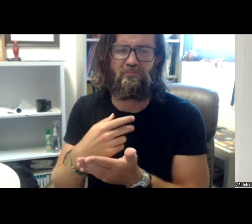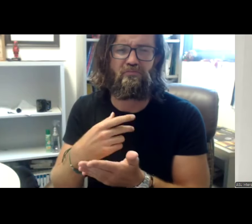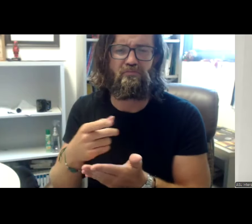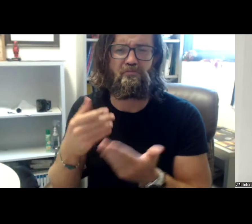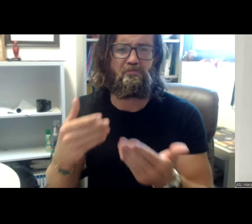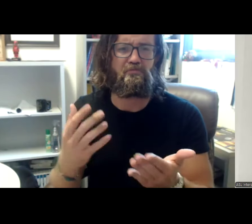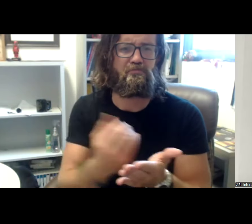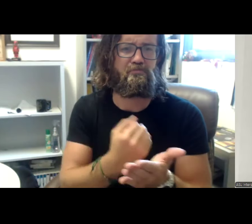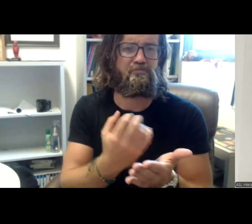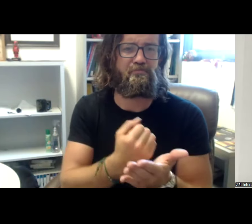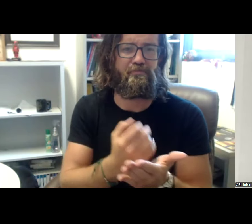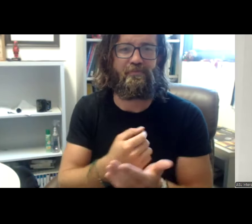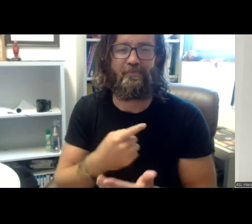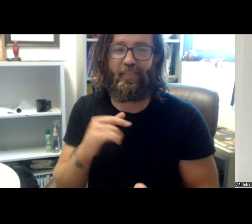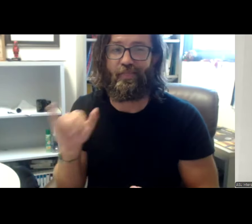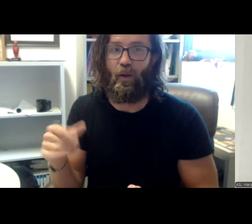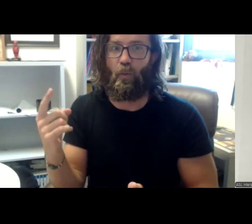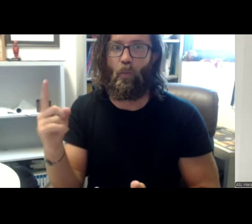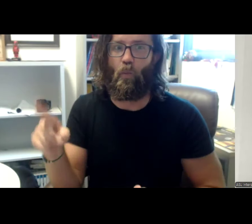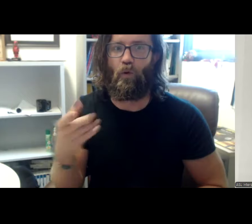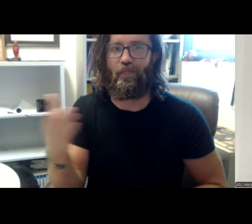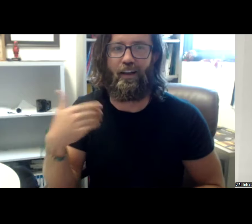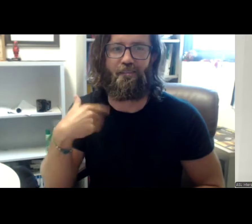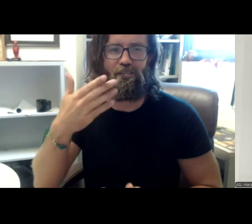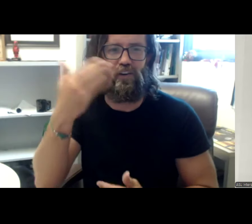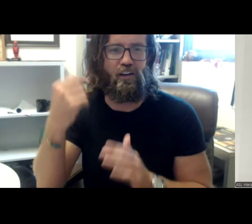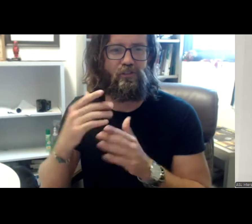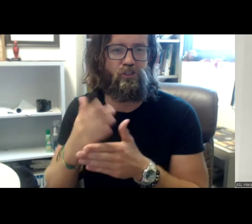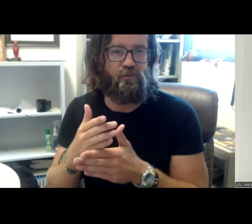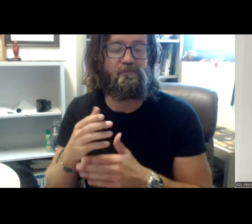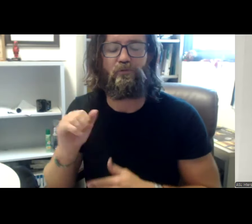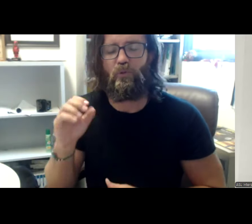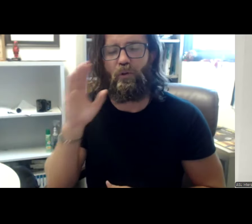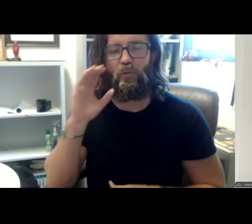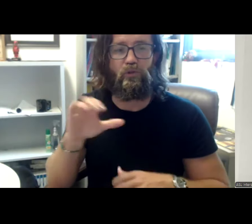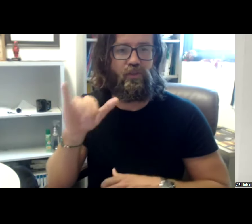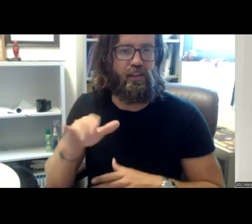to review any of the playlist I have going on, you